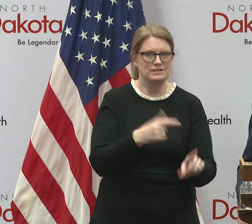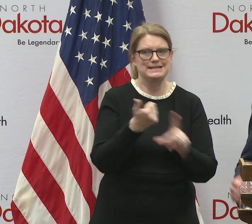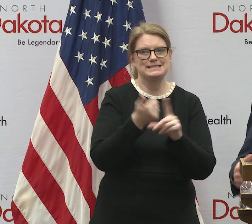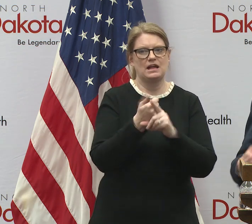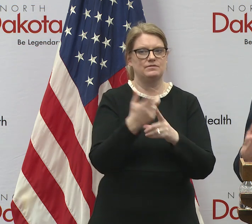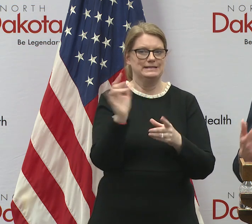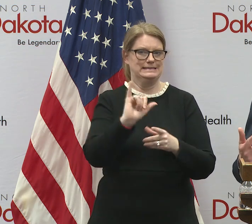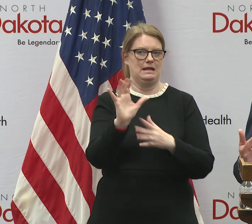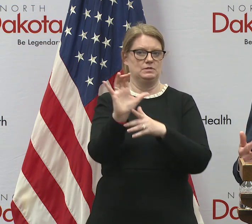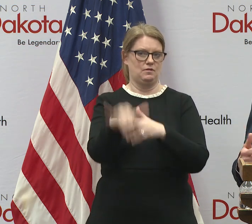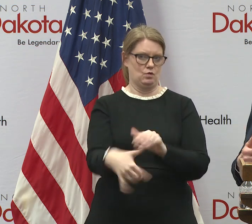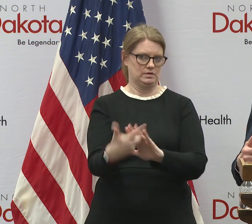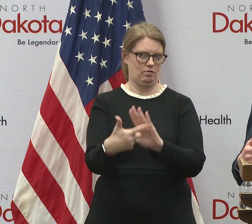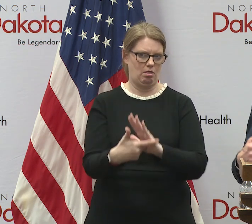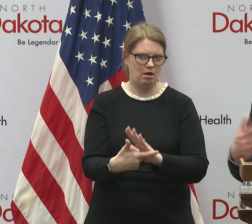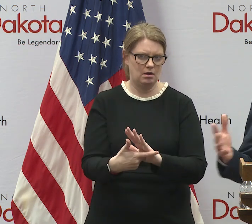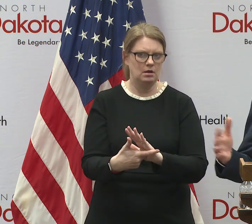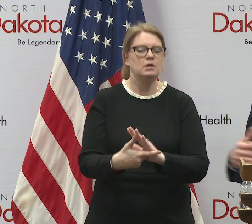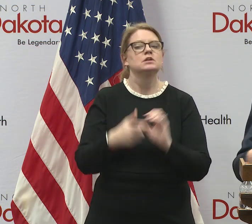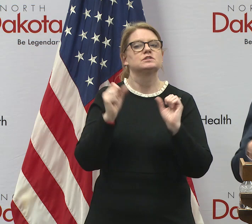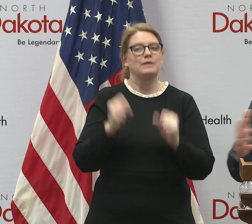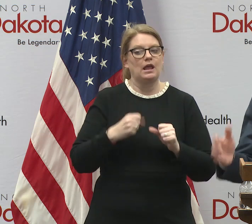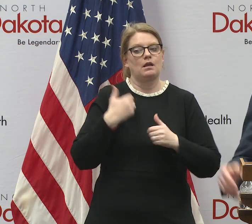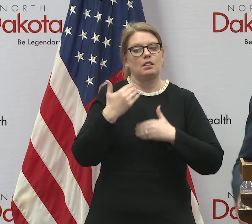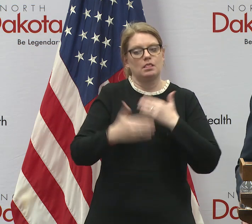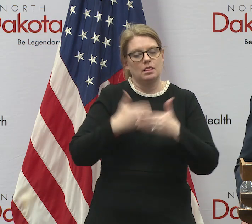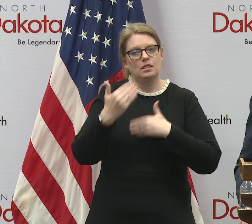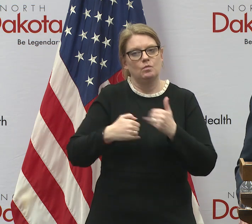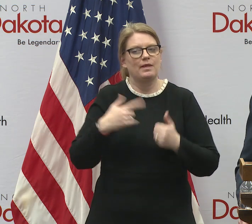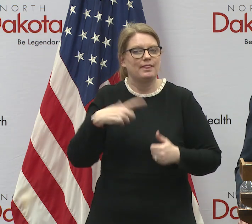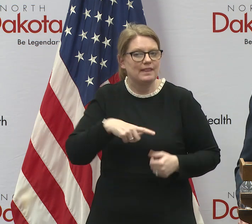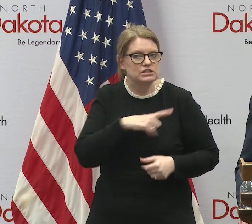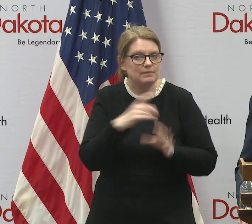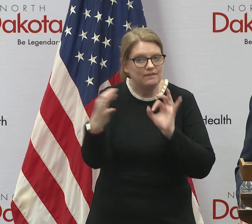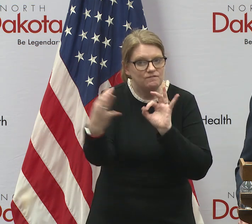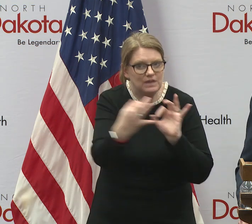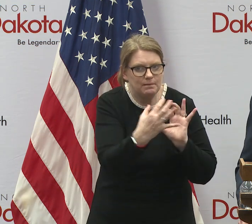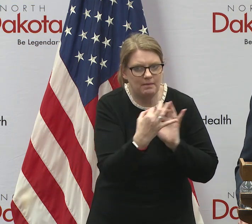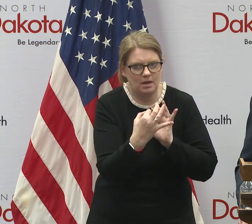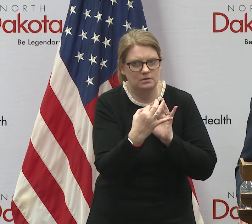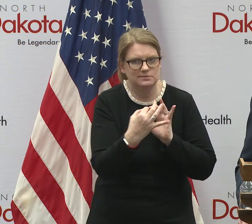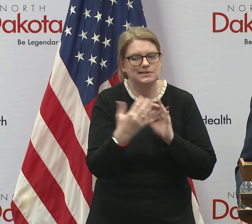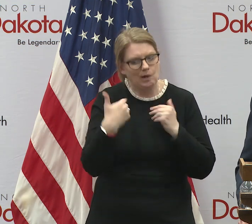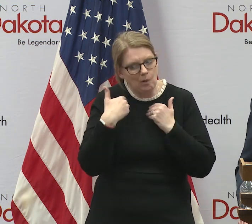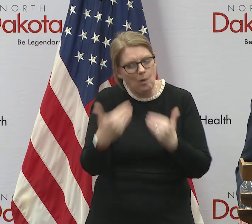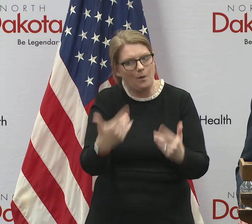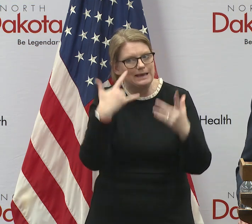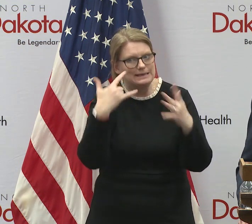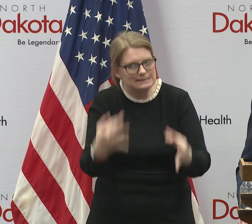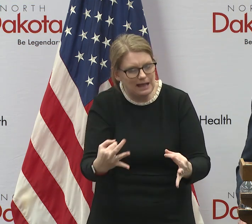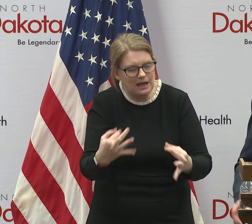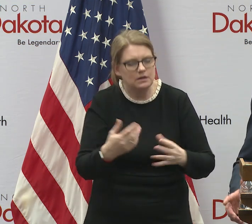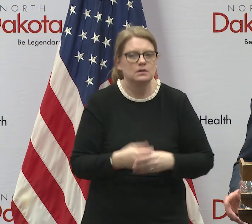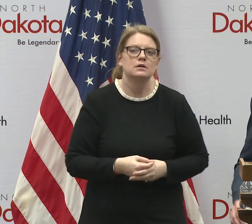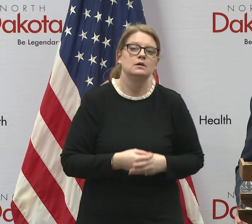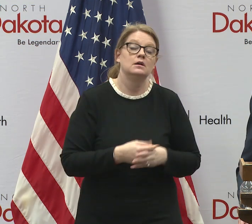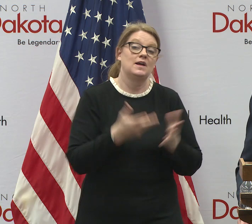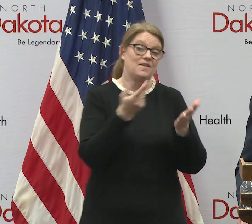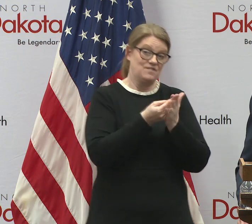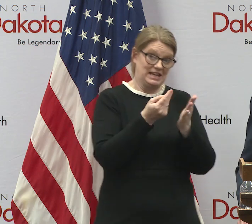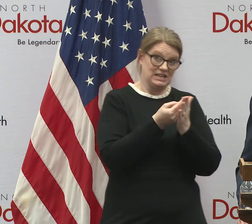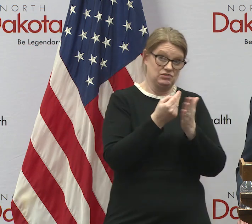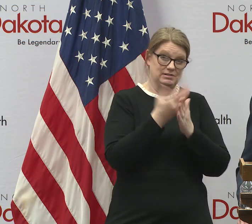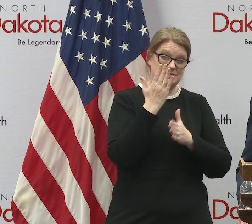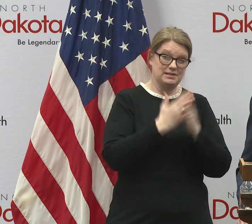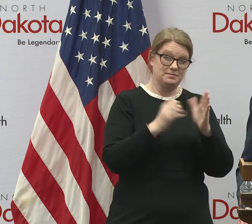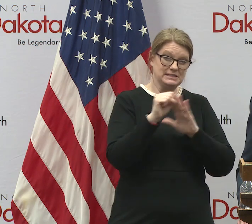us to be very nimble and move forward with legislative input to make decisions we need. Financially, another reason why some